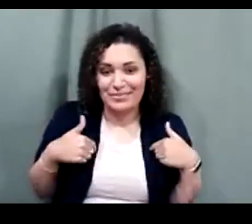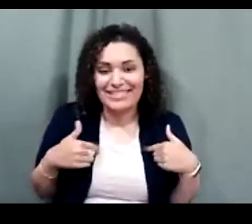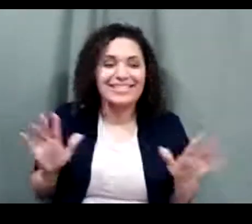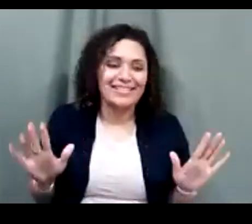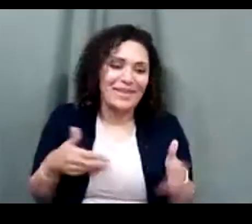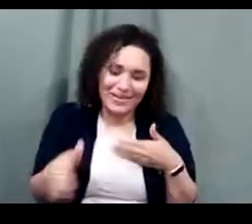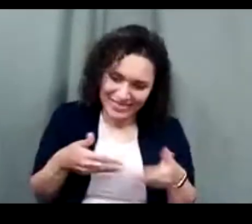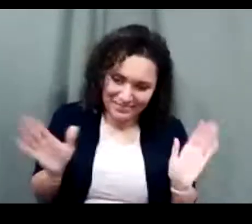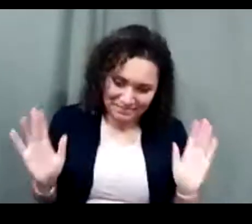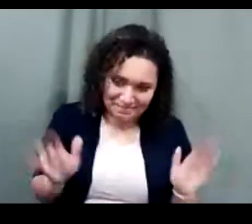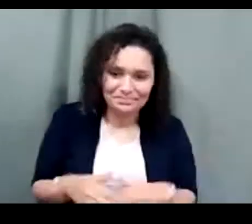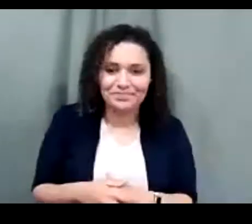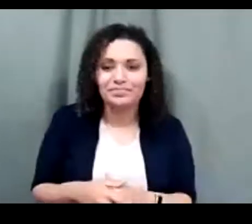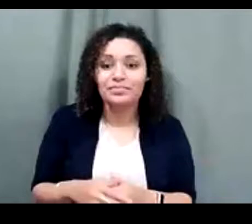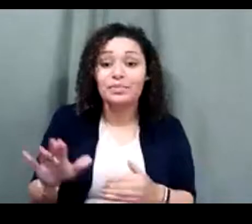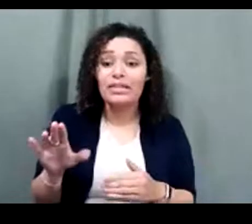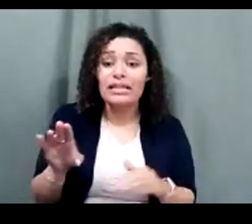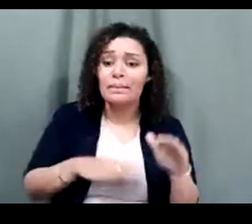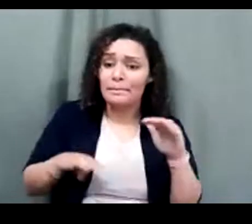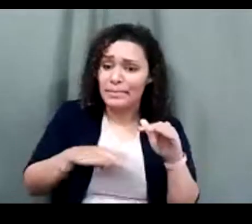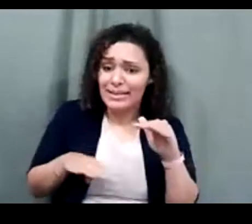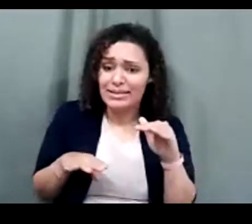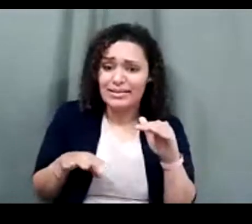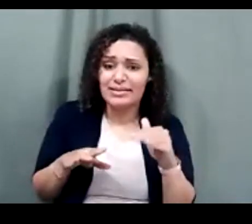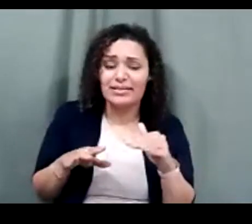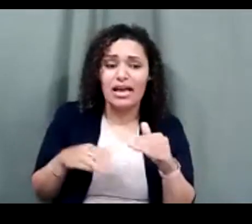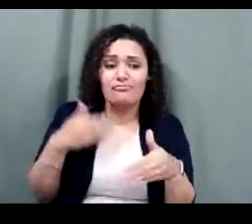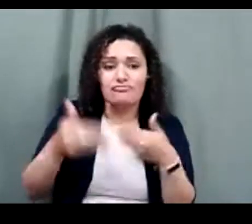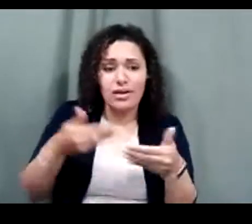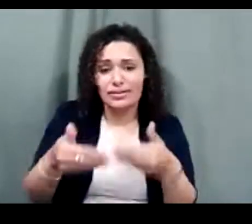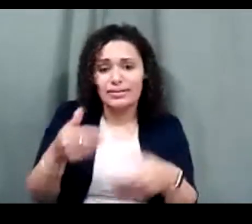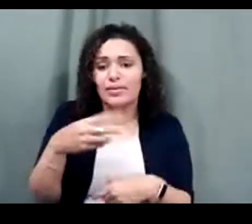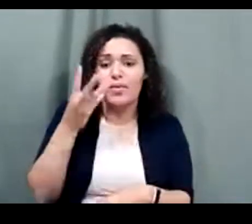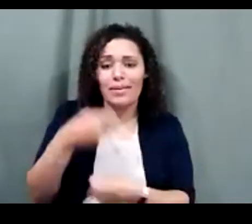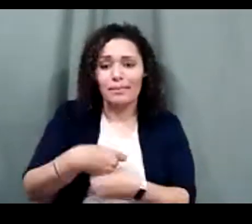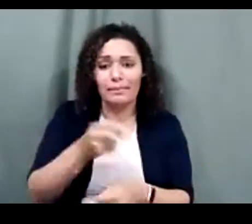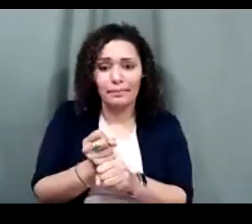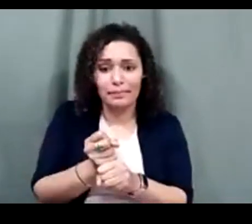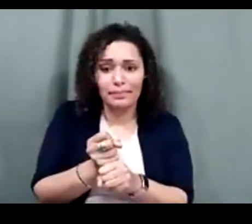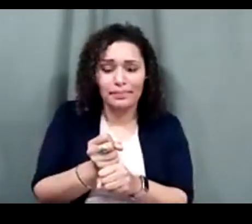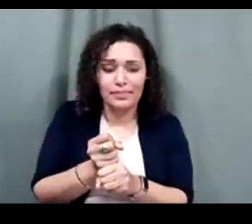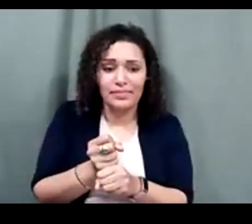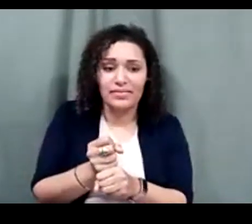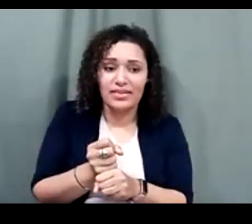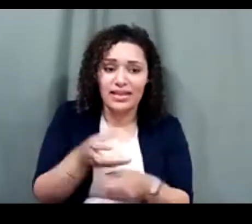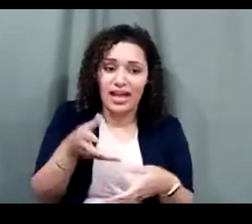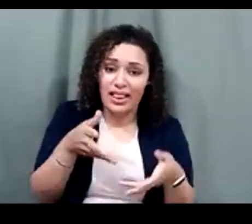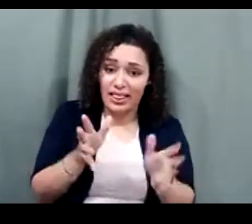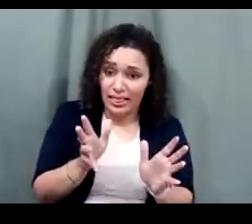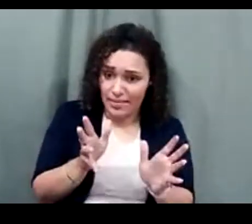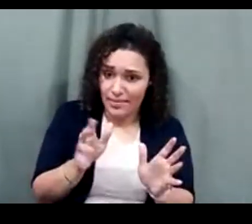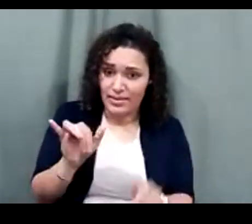anyway. So, I mean, the basic process of winemaking is just letting yeast